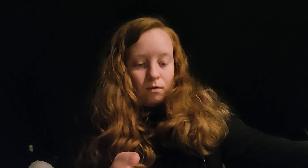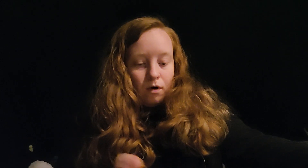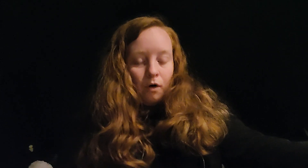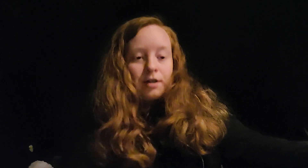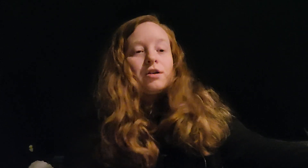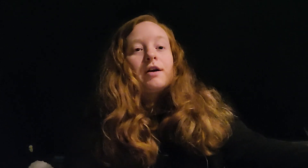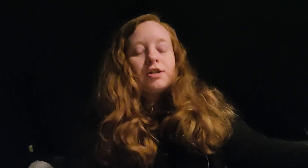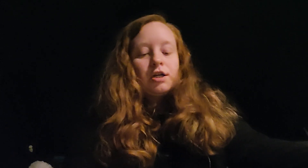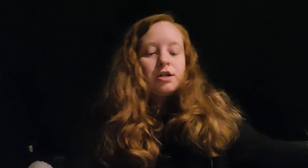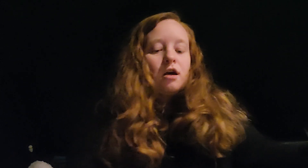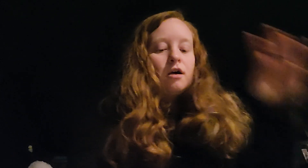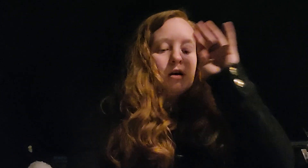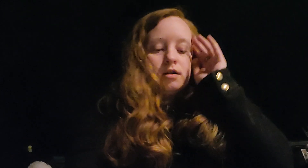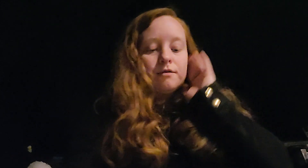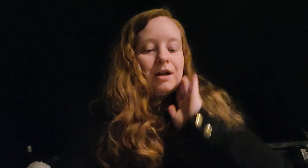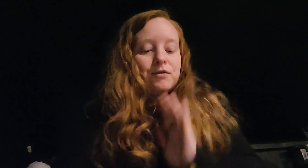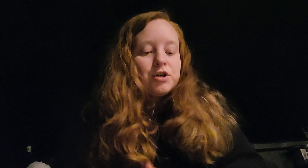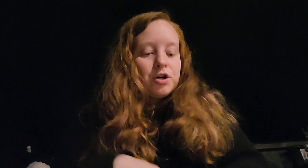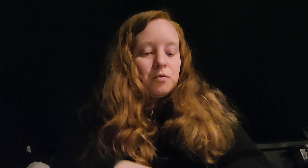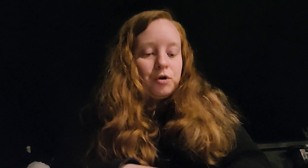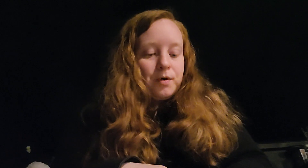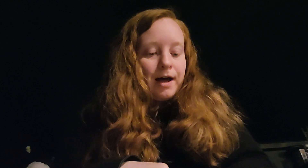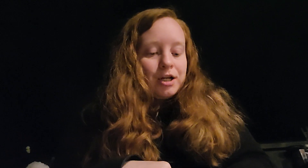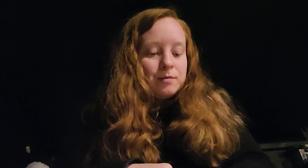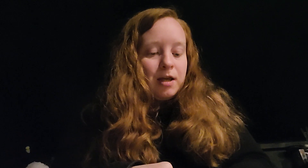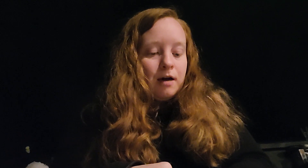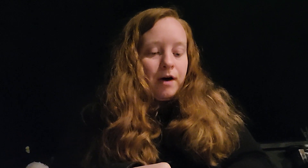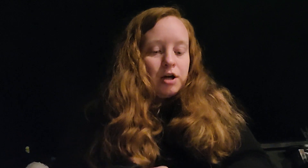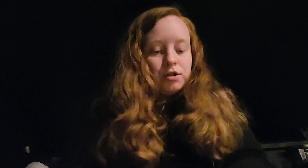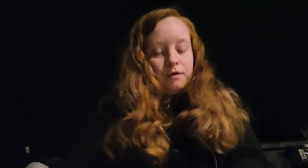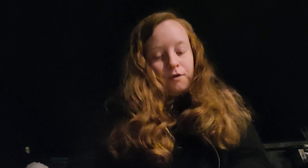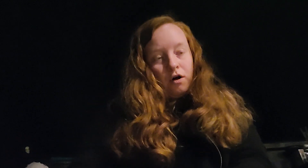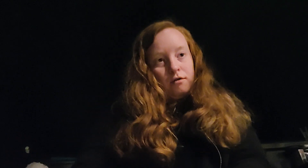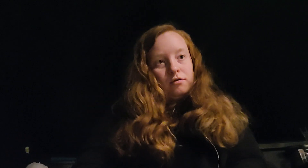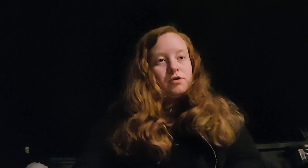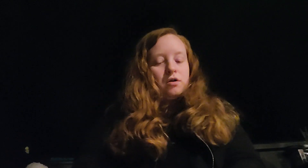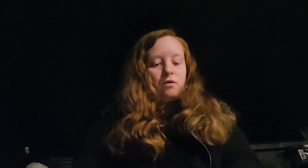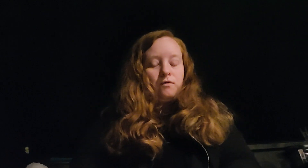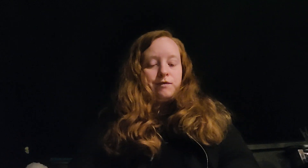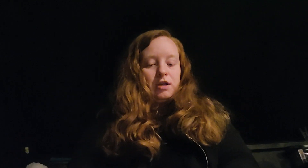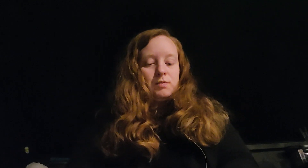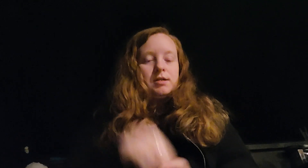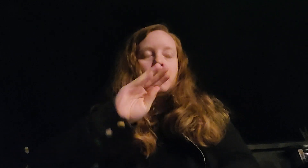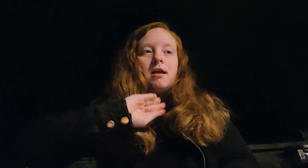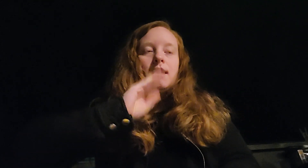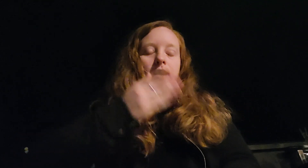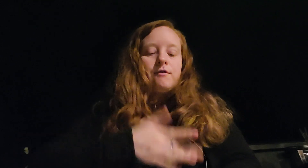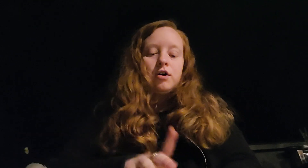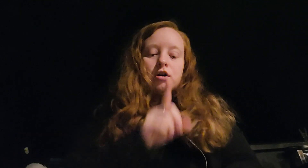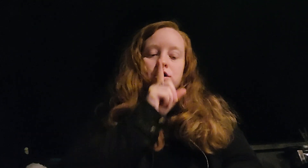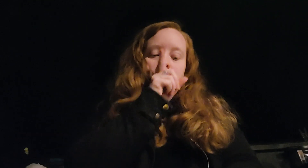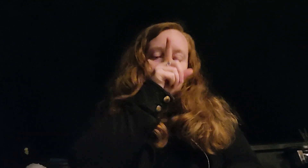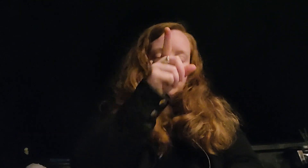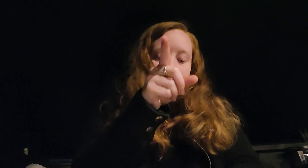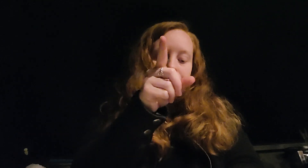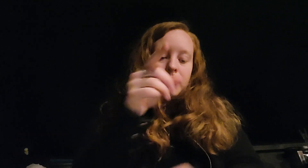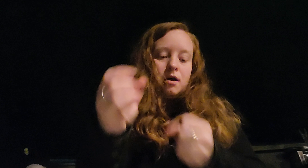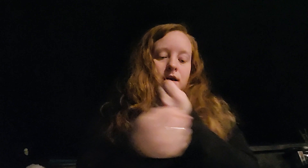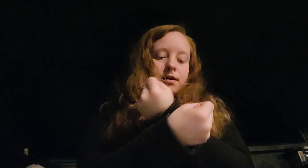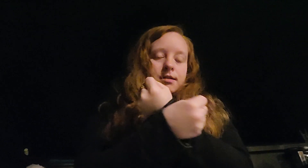Oh, sorry, it changed. So never sure will you catch me if I should fall. So for this, we're saying never sure.